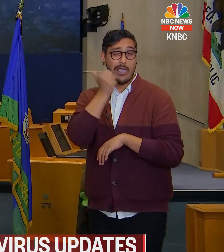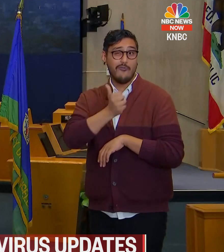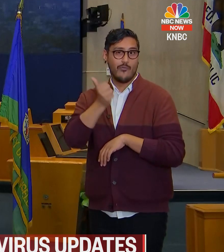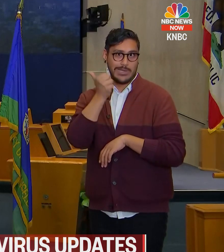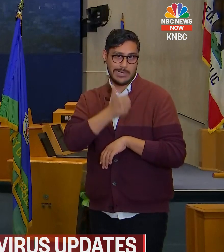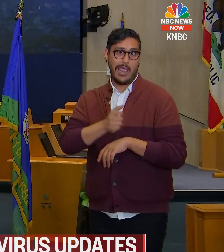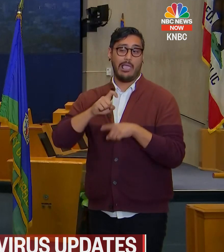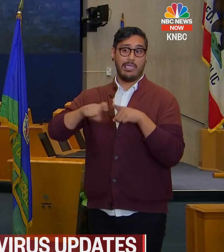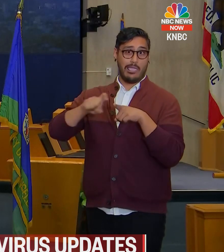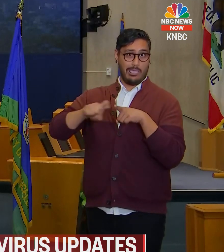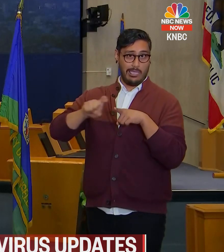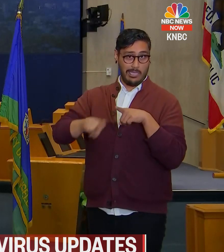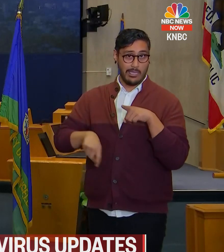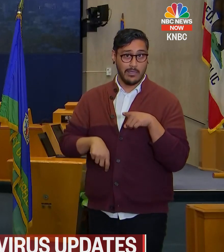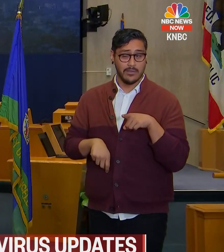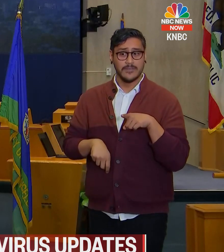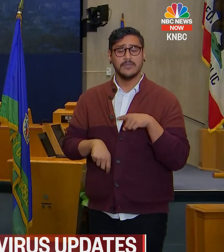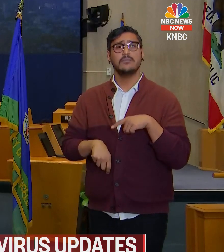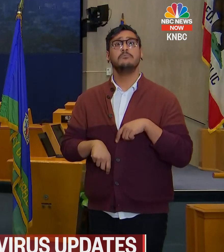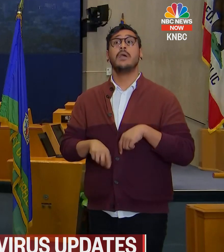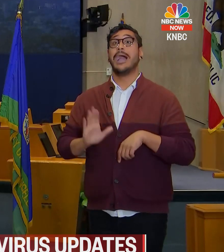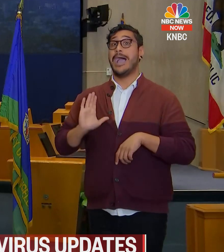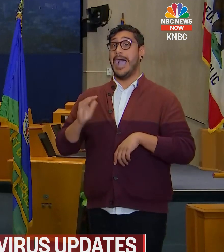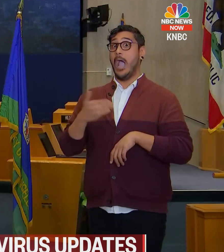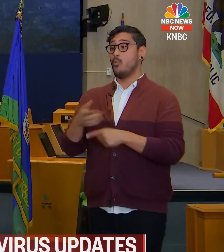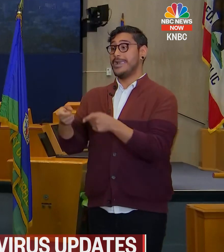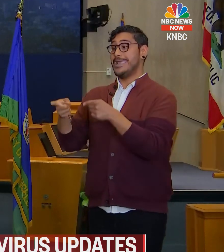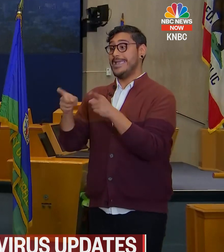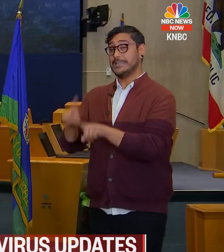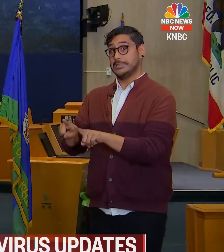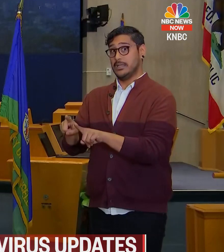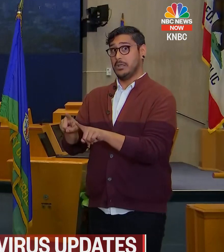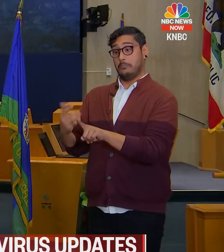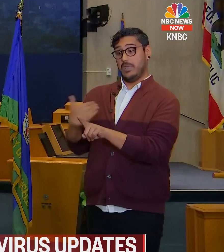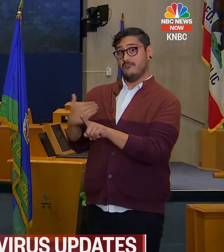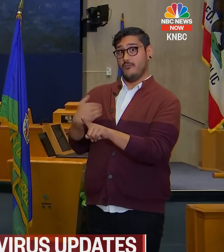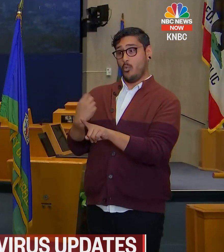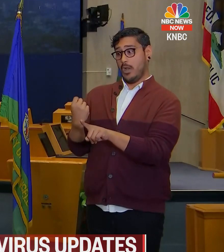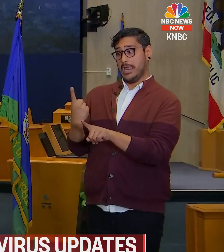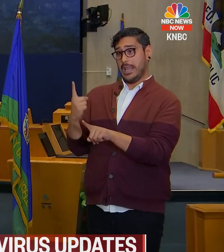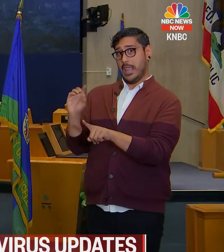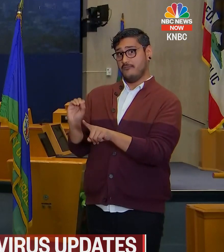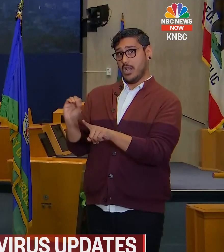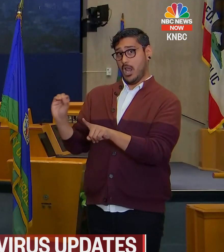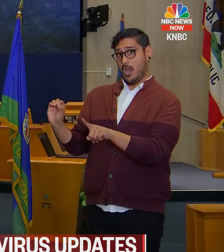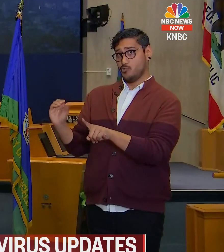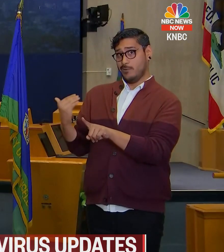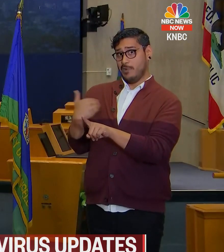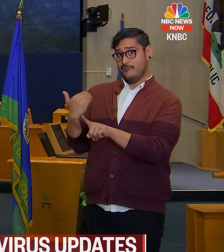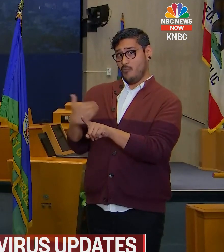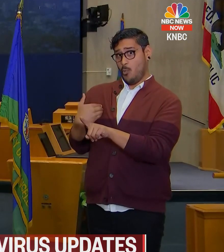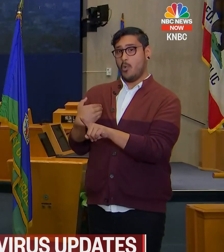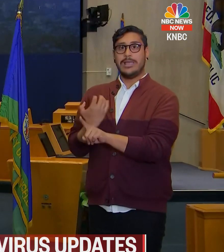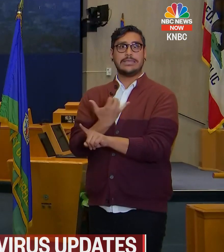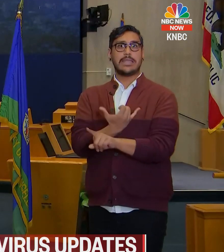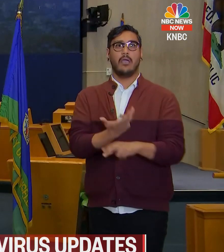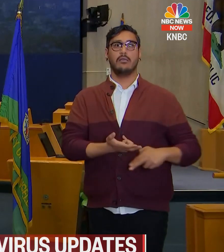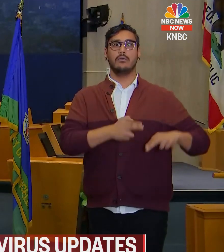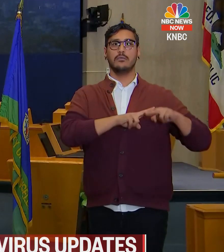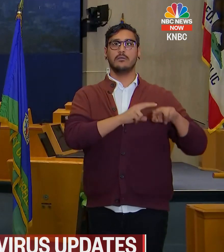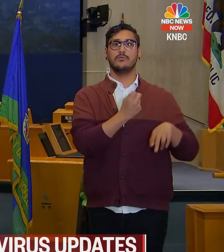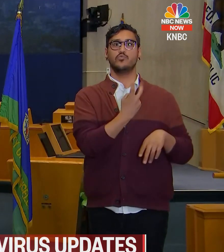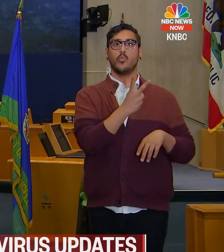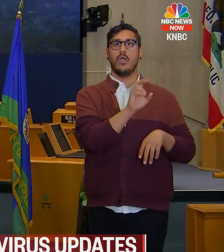center, and our incidents have slightly risen from 1,100 calls on average a day to 1,200 calls a